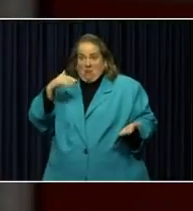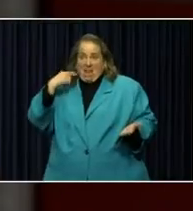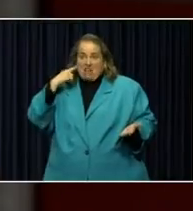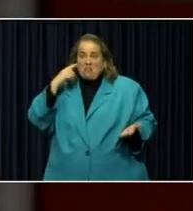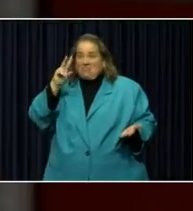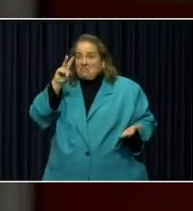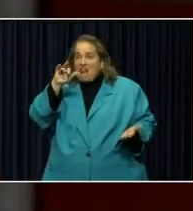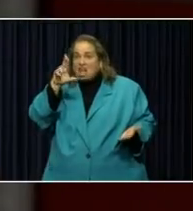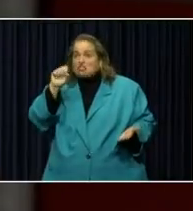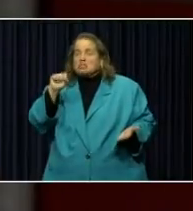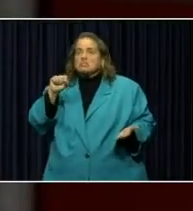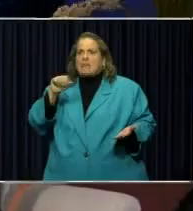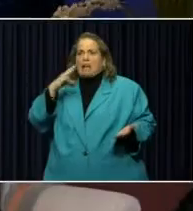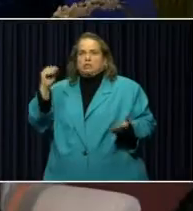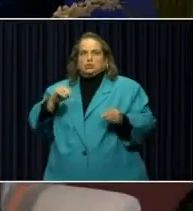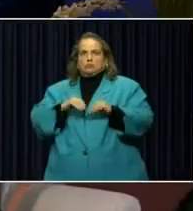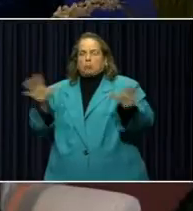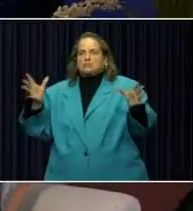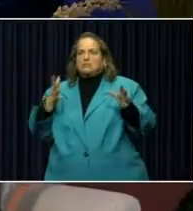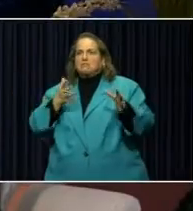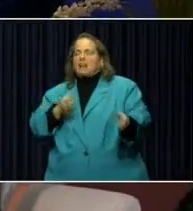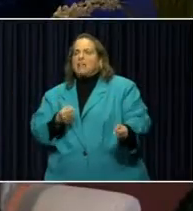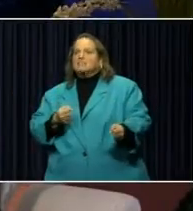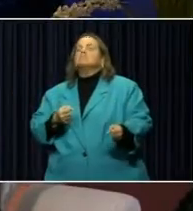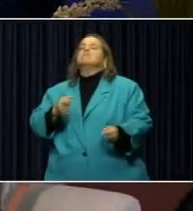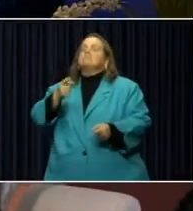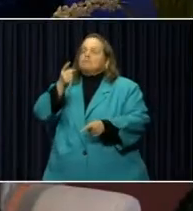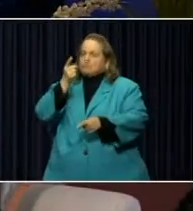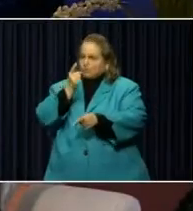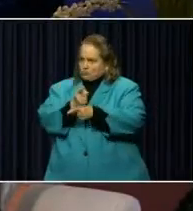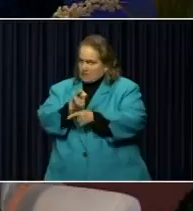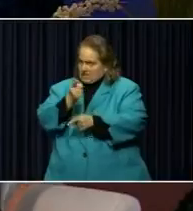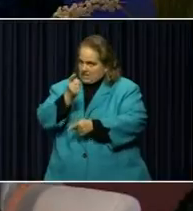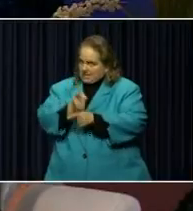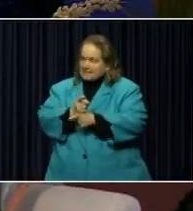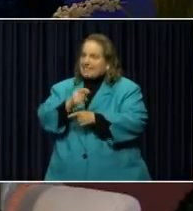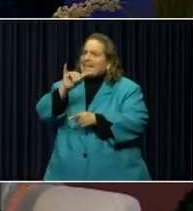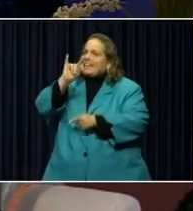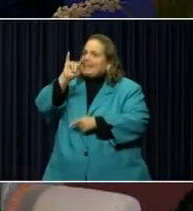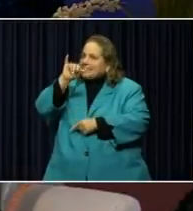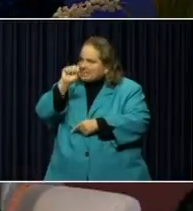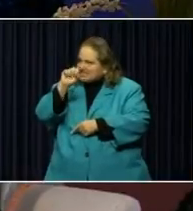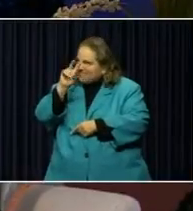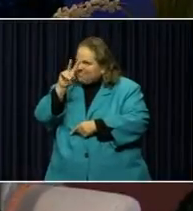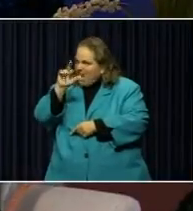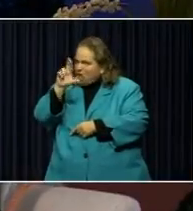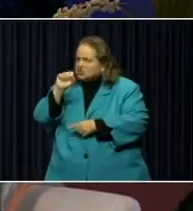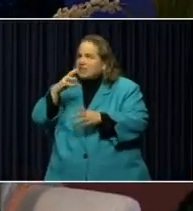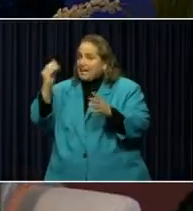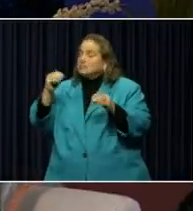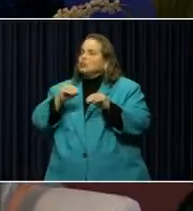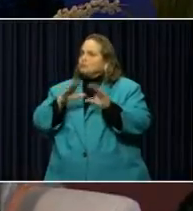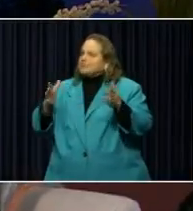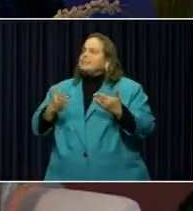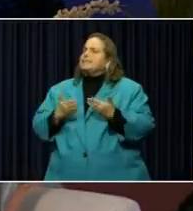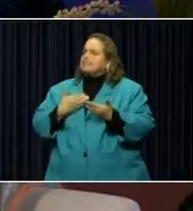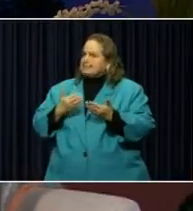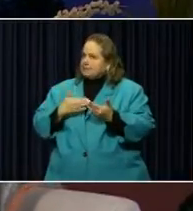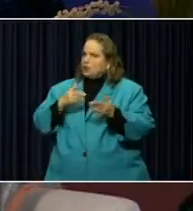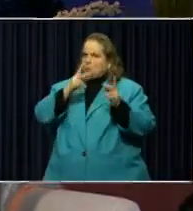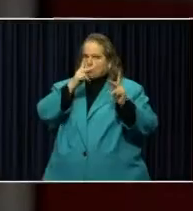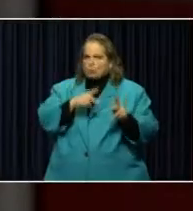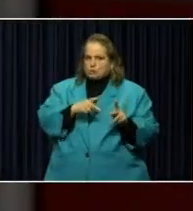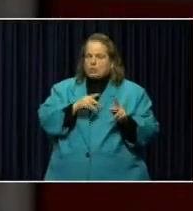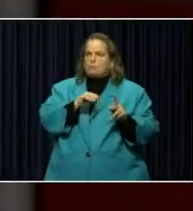and it spreads really fast. You're right. It is a virus, and it does seem to spread pretty easily from person